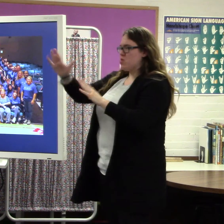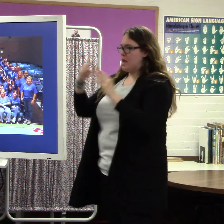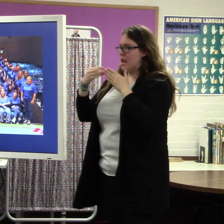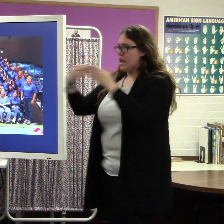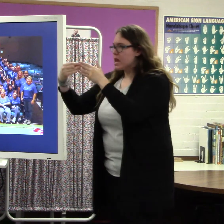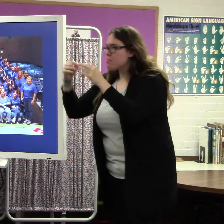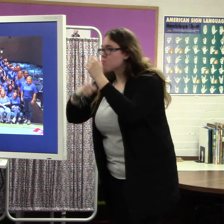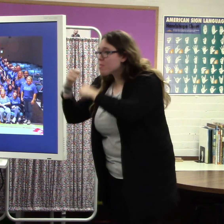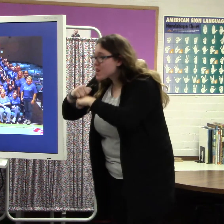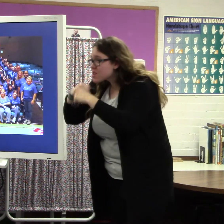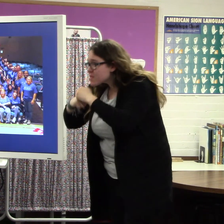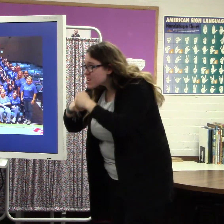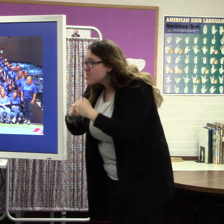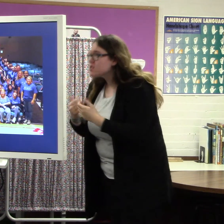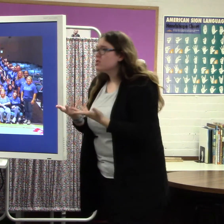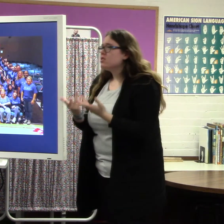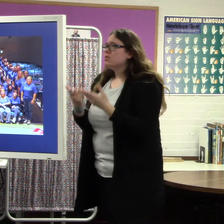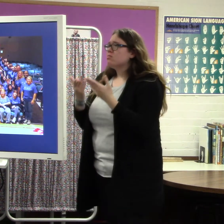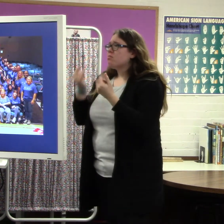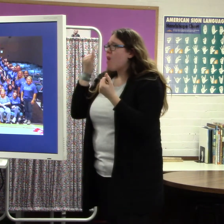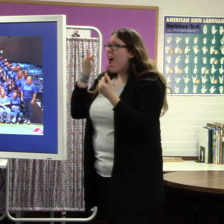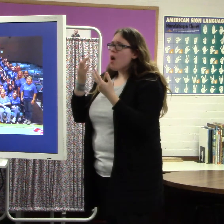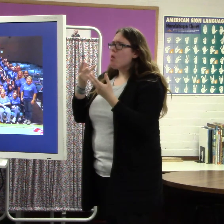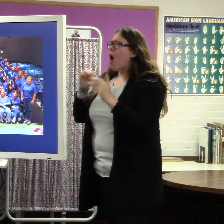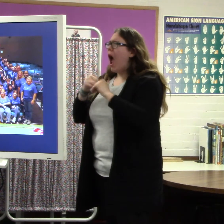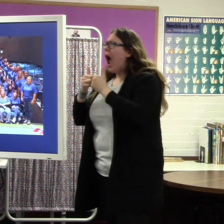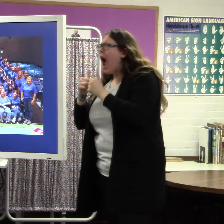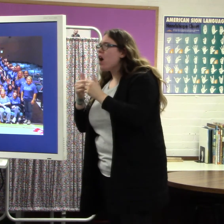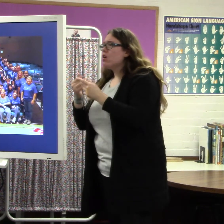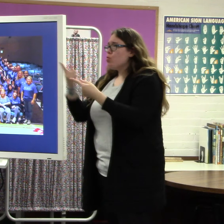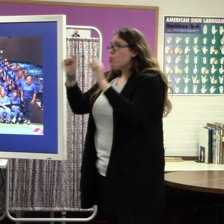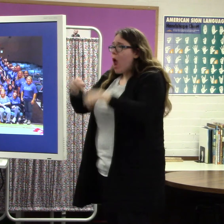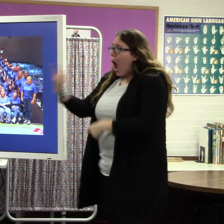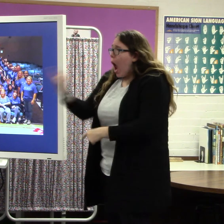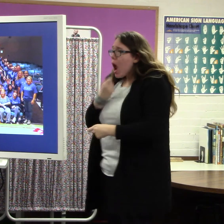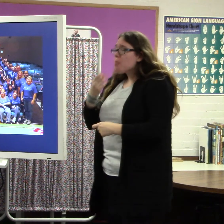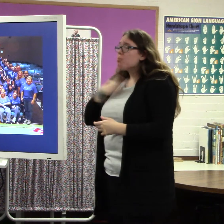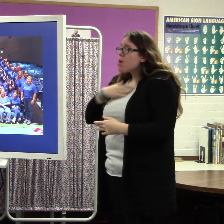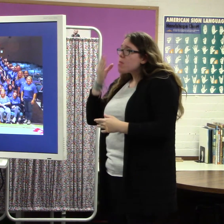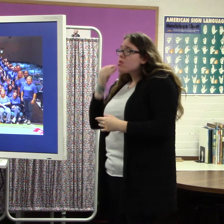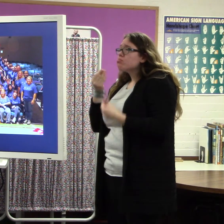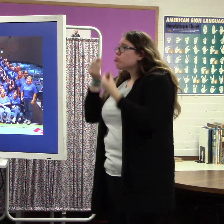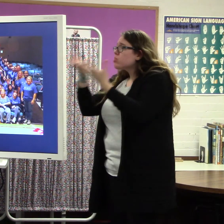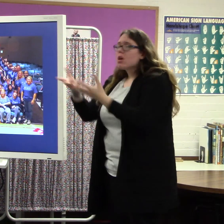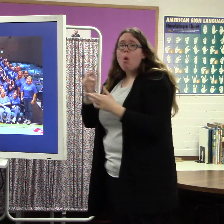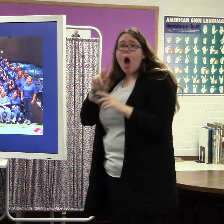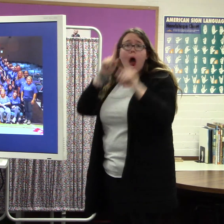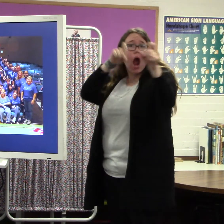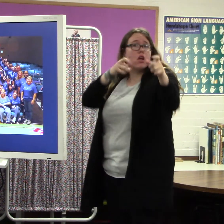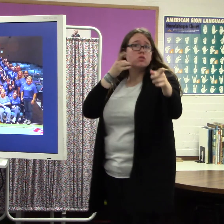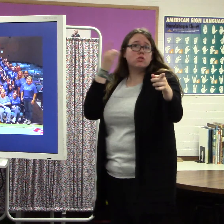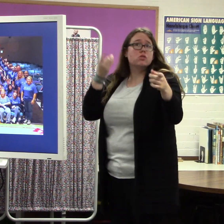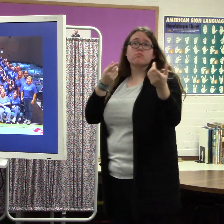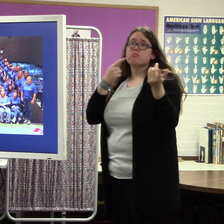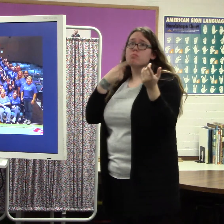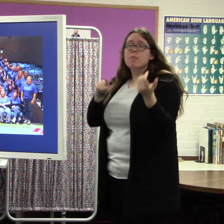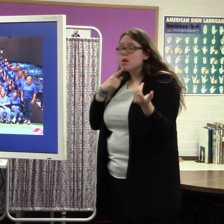to be learning the leadership, the foundations of leadership, and just talk to us about our experiences.